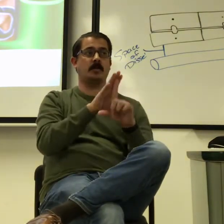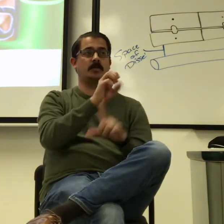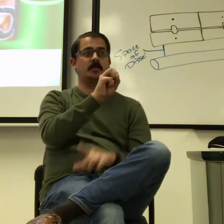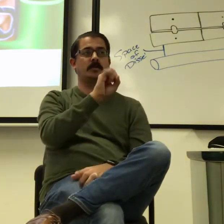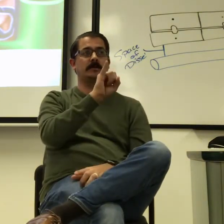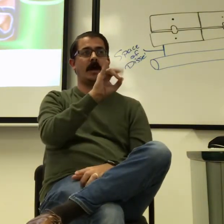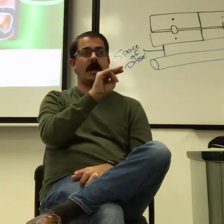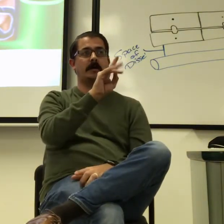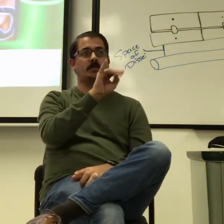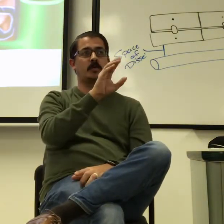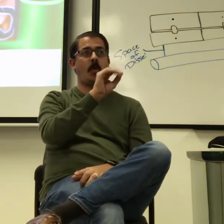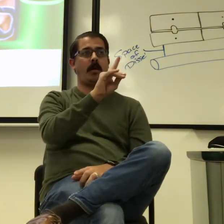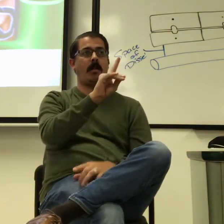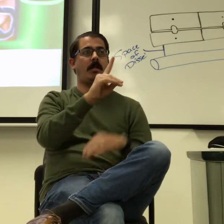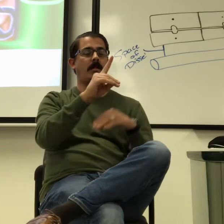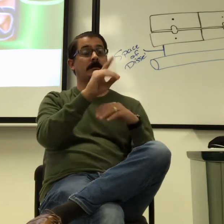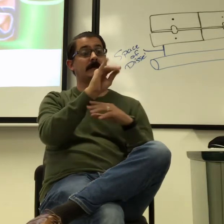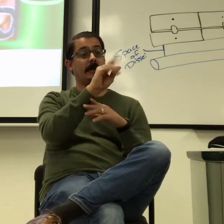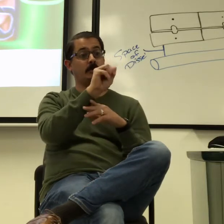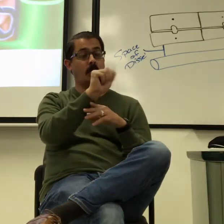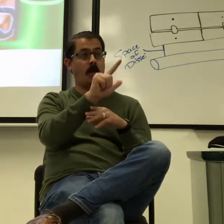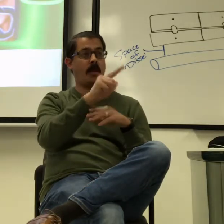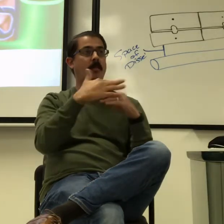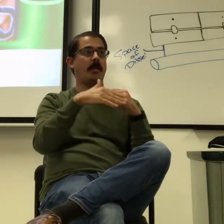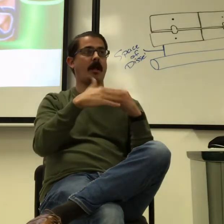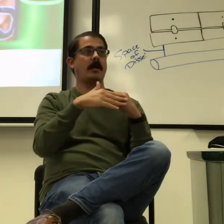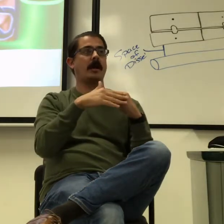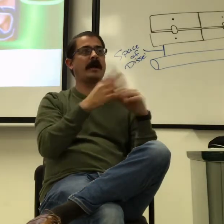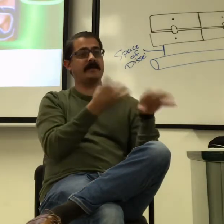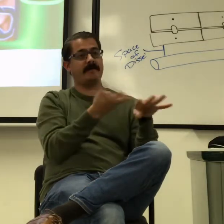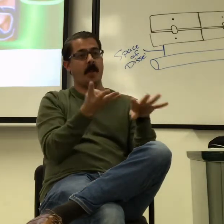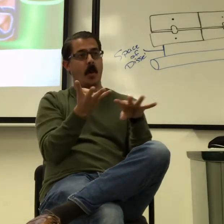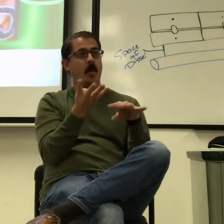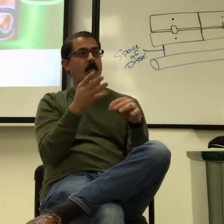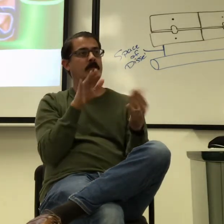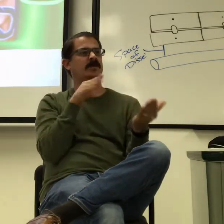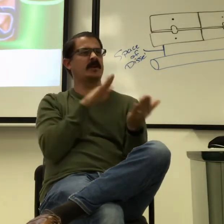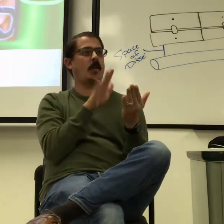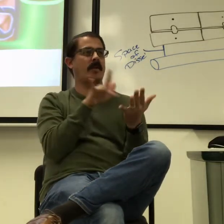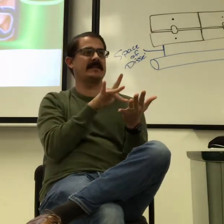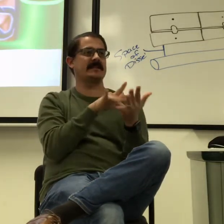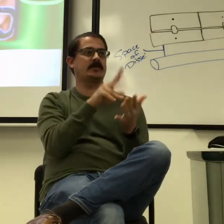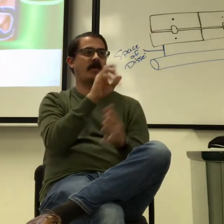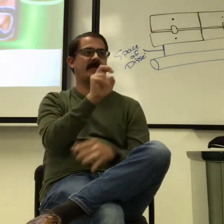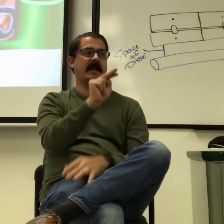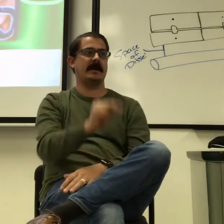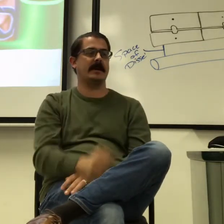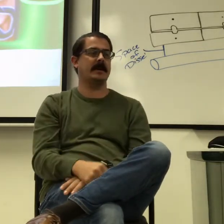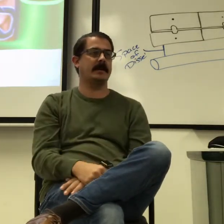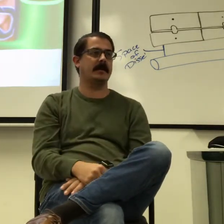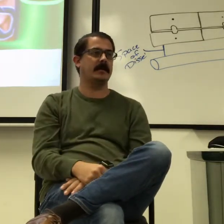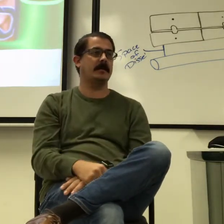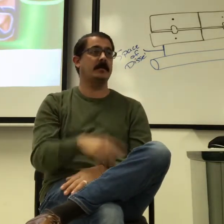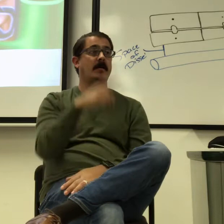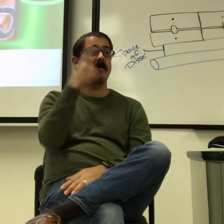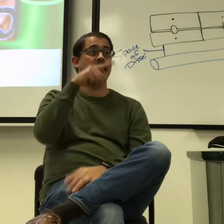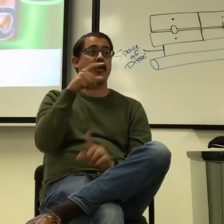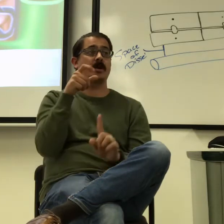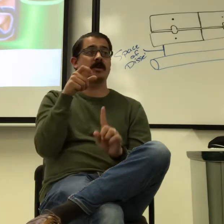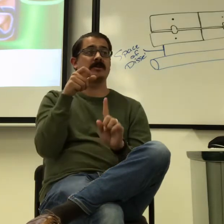blood, okay, as it flows towards the central vein. Now, on the in terms of